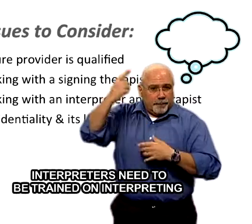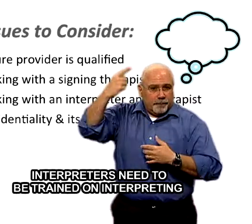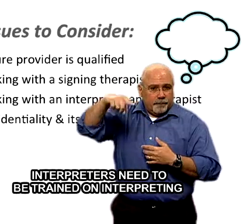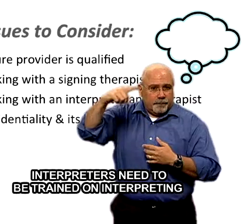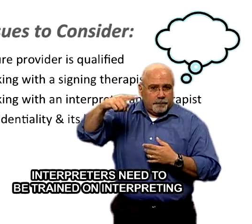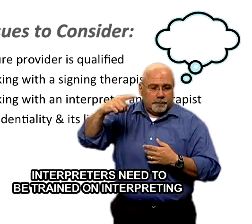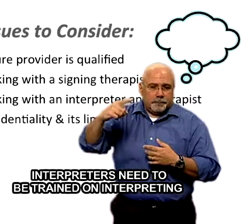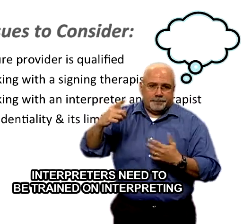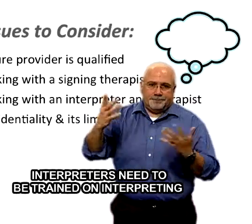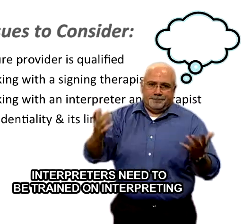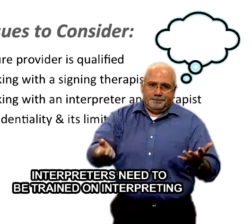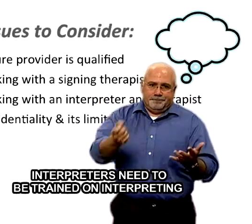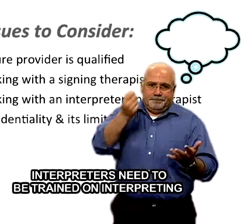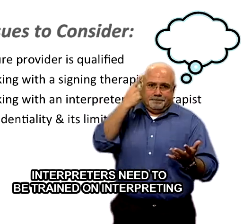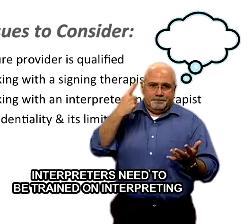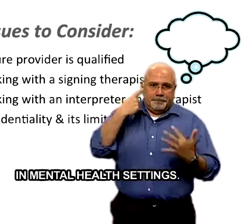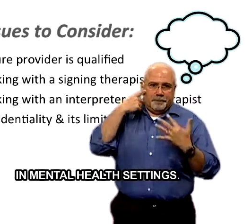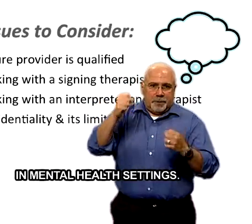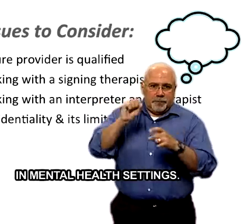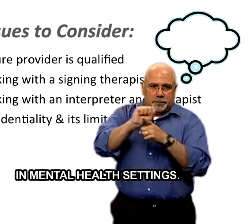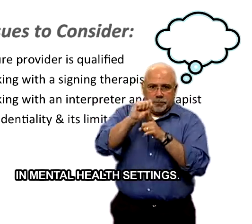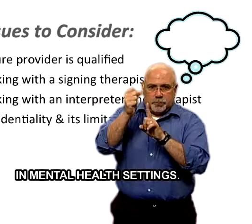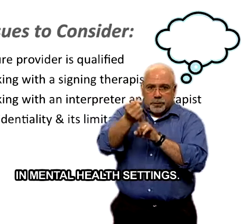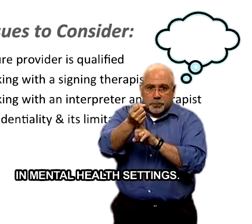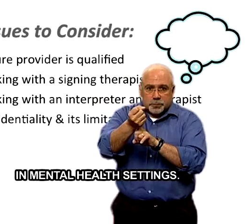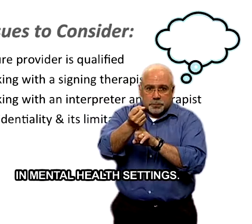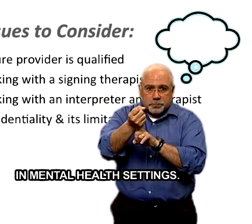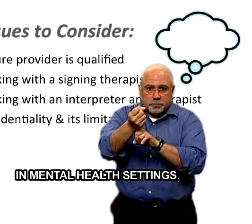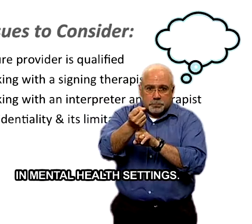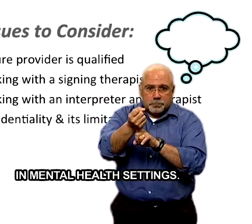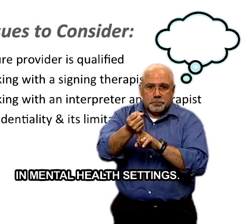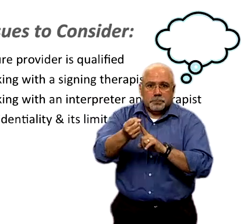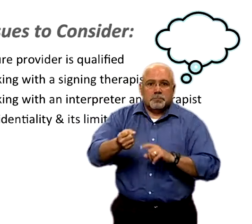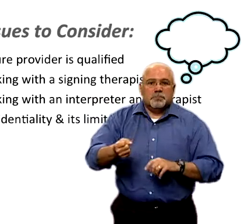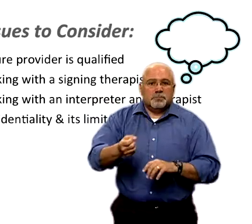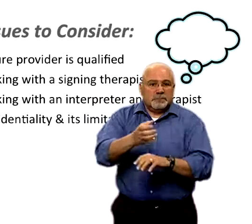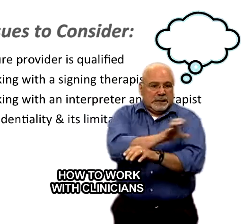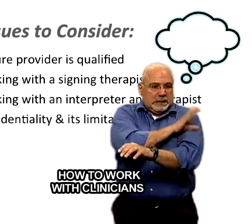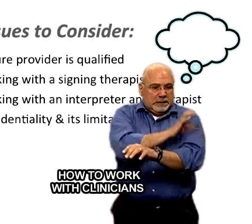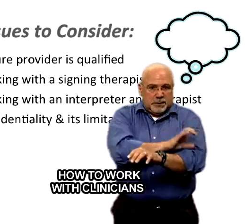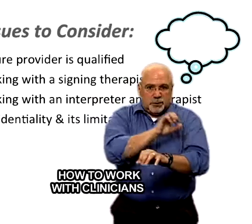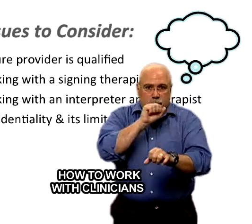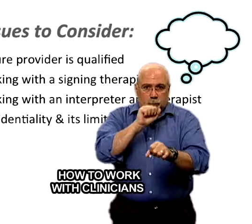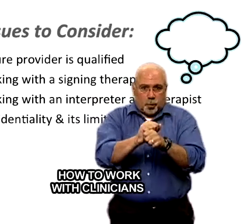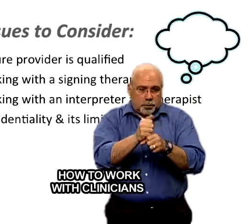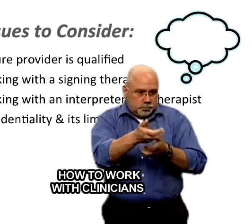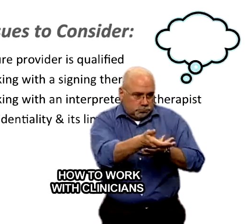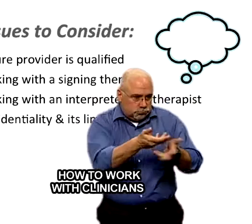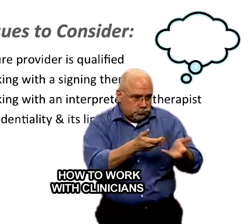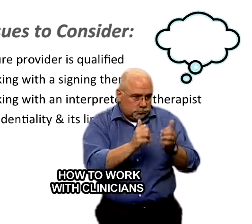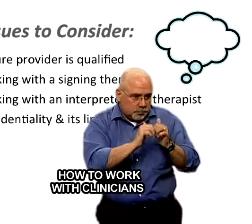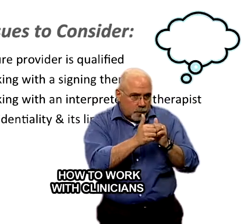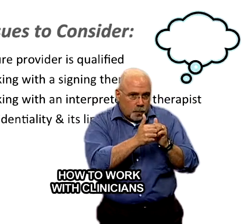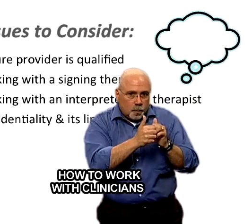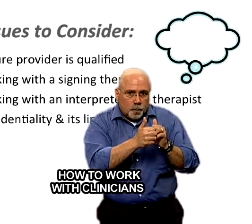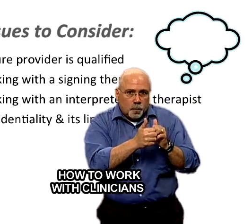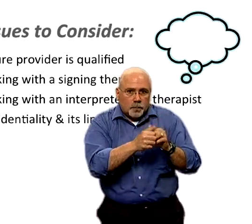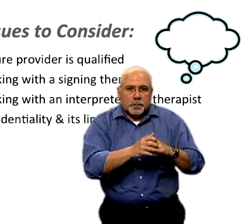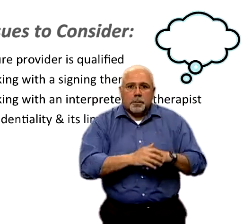Interpreters need to be trained on interpreting in mental health settings, how to work with clinicians,